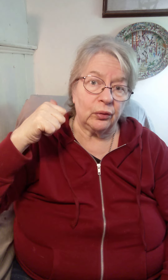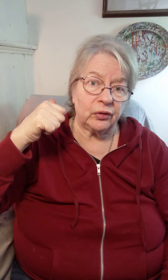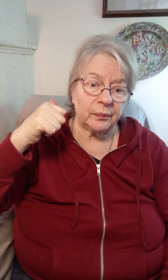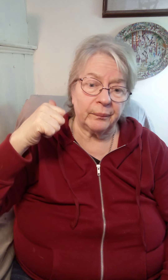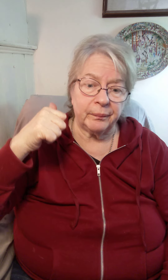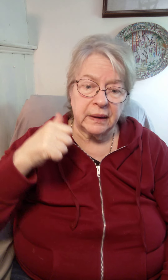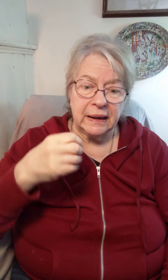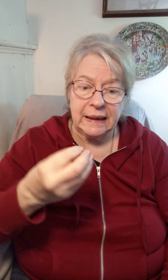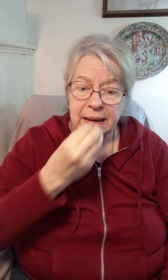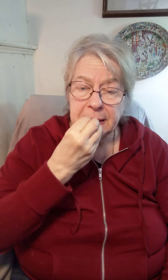refuse.